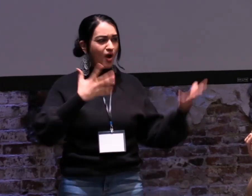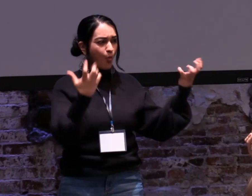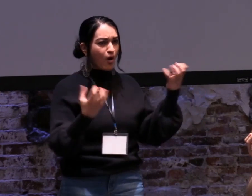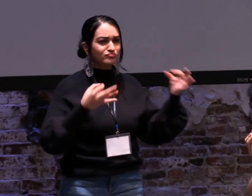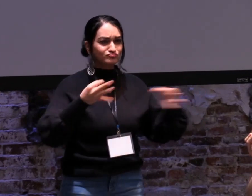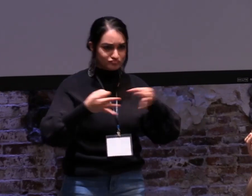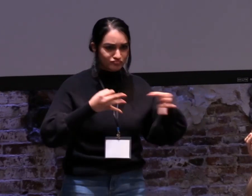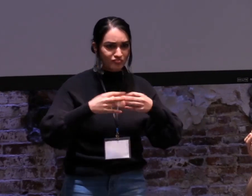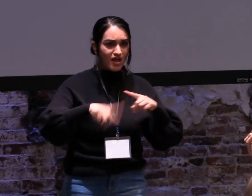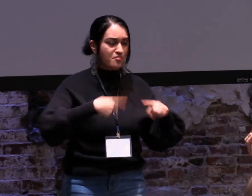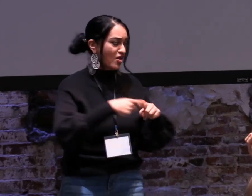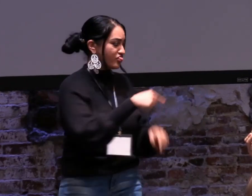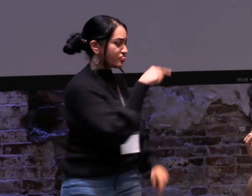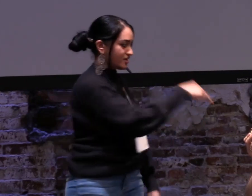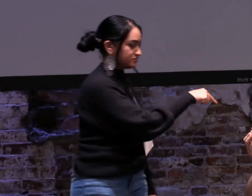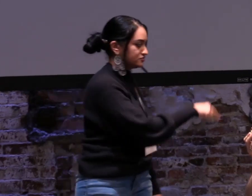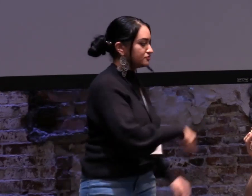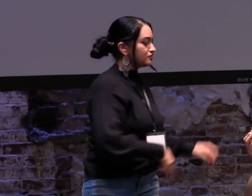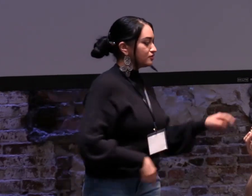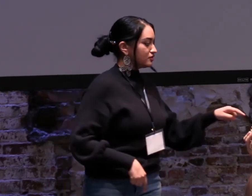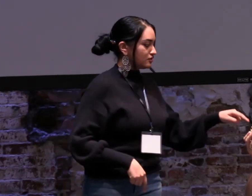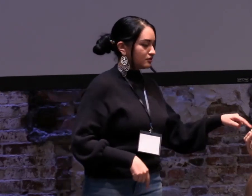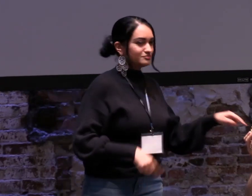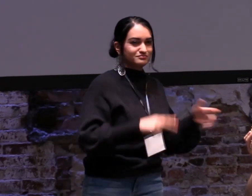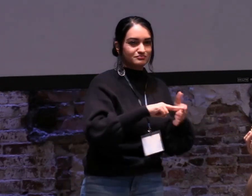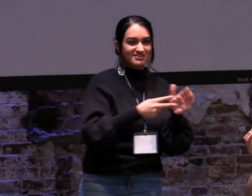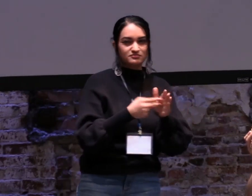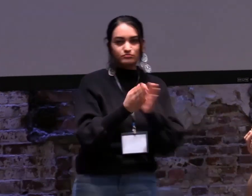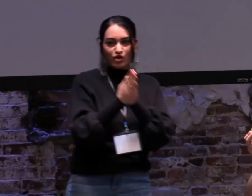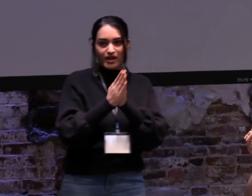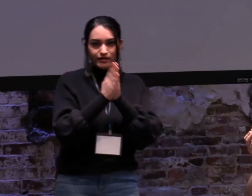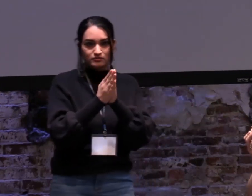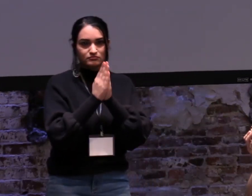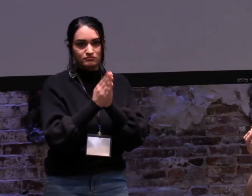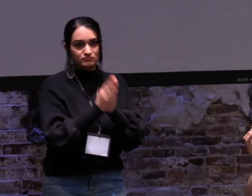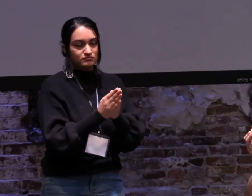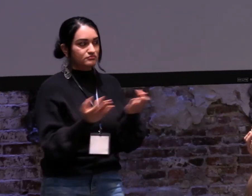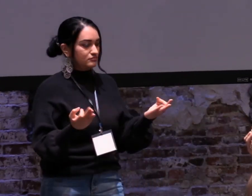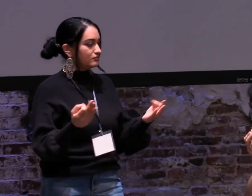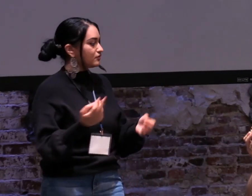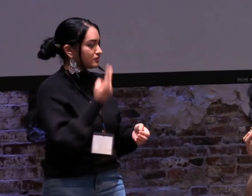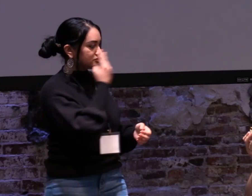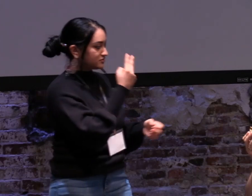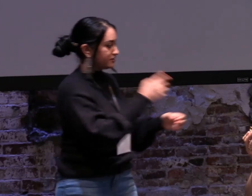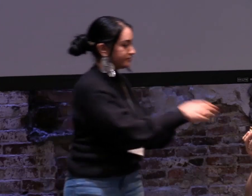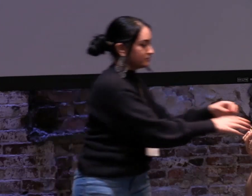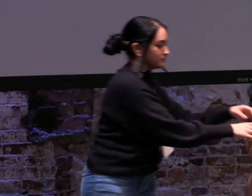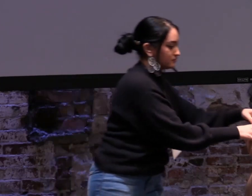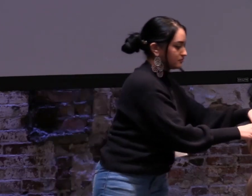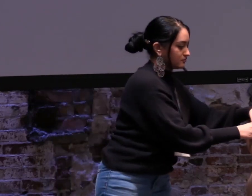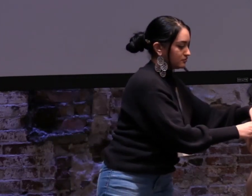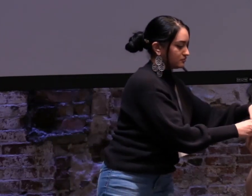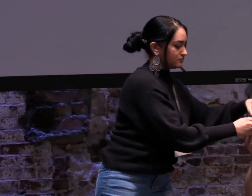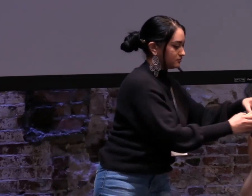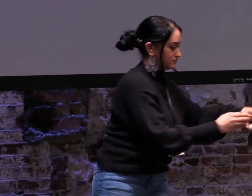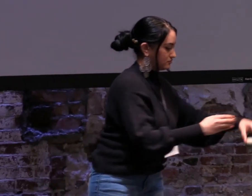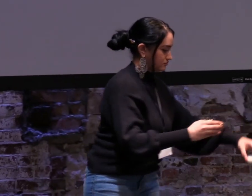I actually have three things I'd like to explain to you. The first object represents prayer.